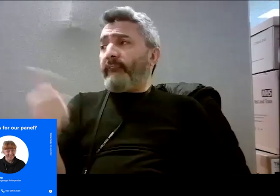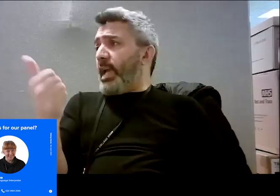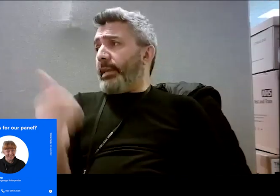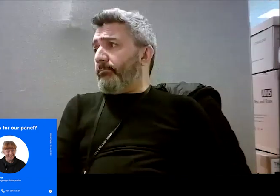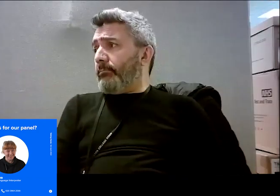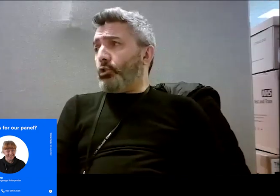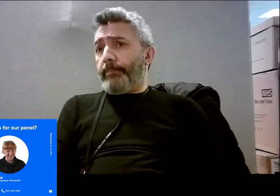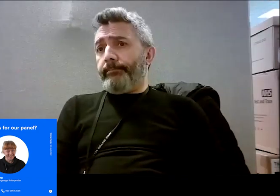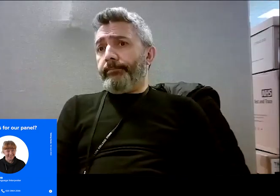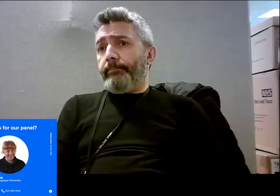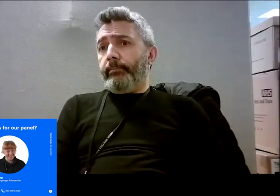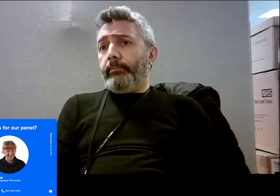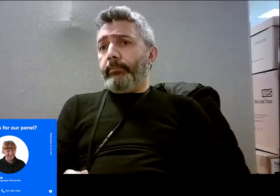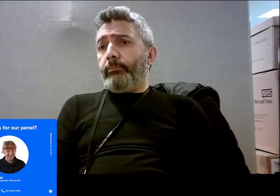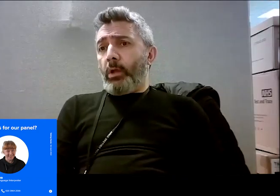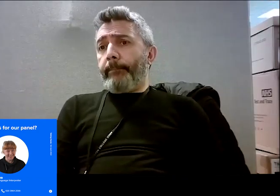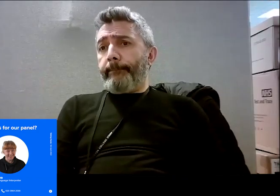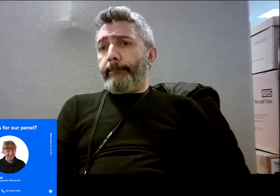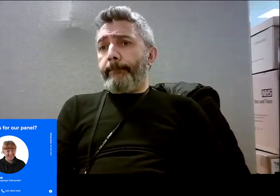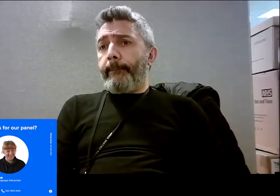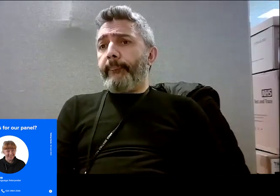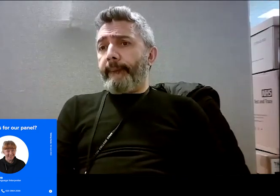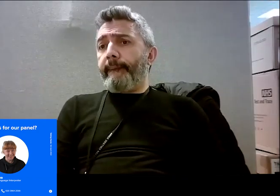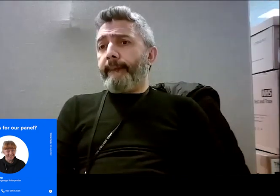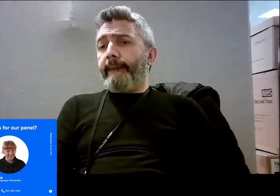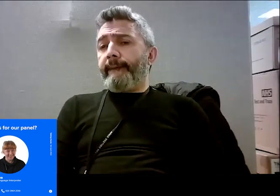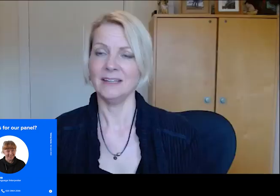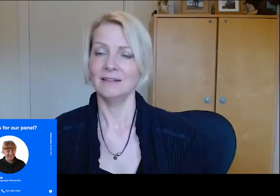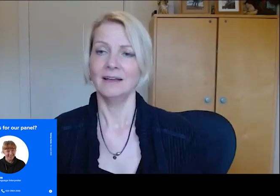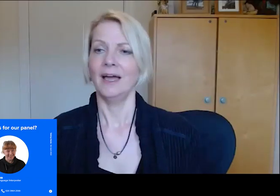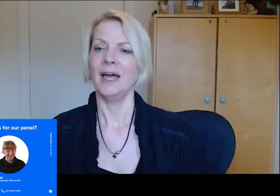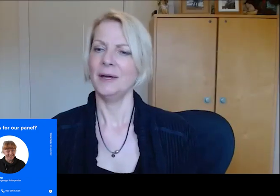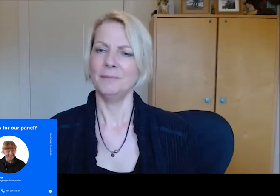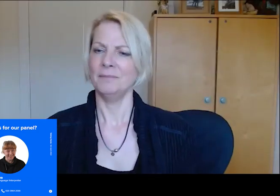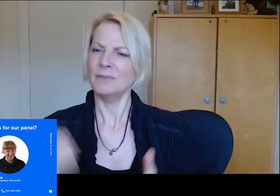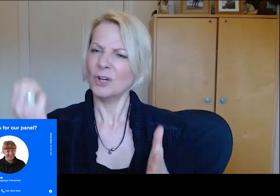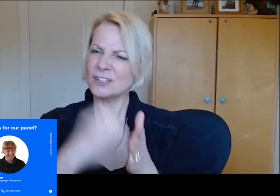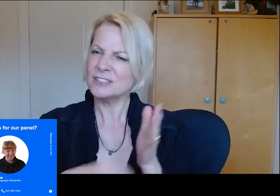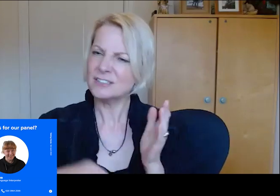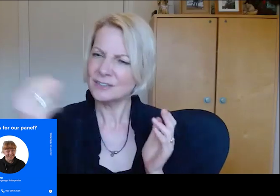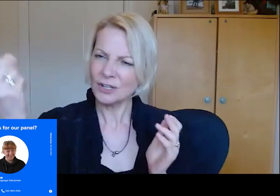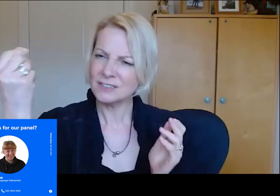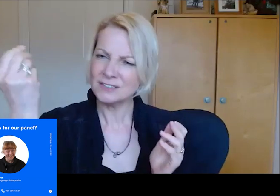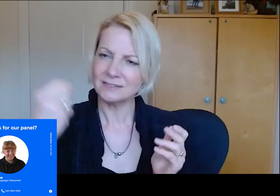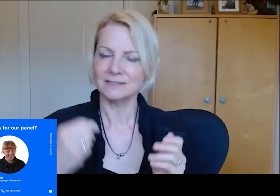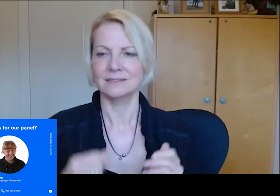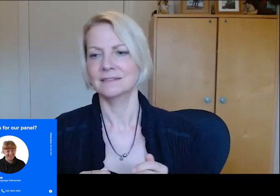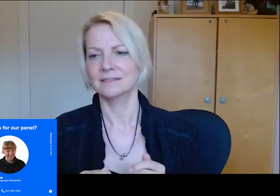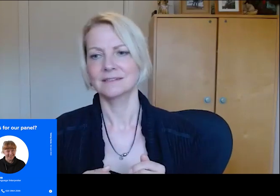No, not necessarily, not if we do it over Zoom, no. Okay. Cost?